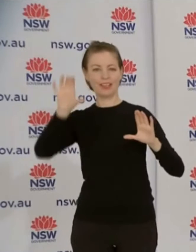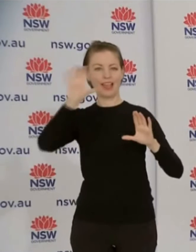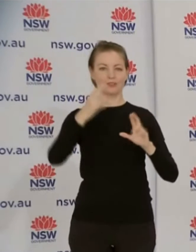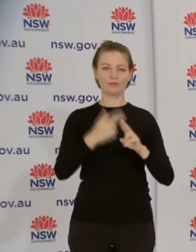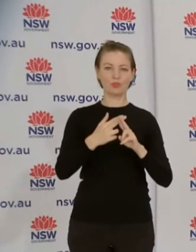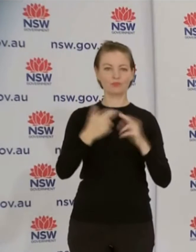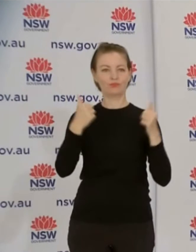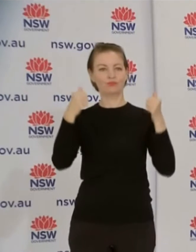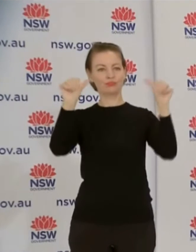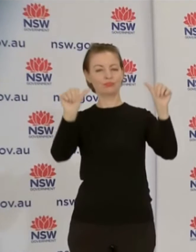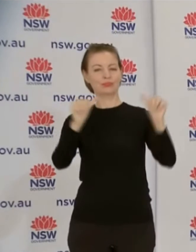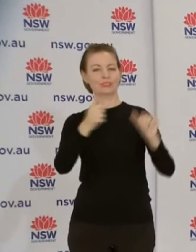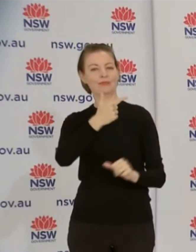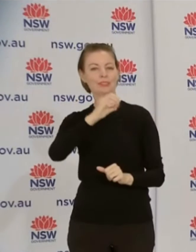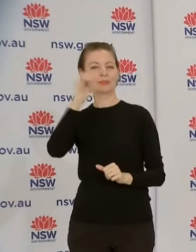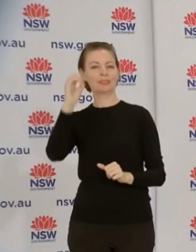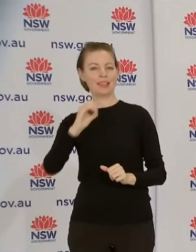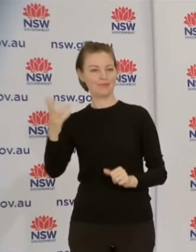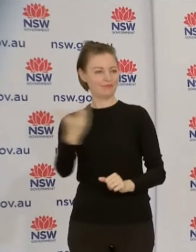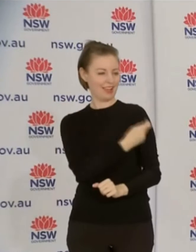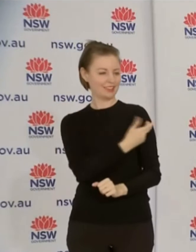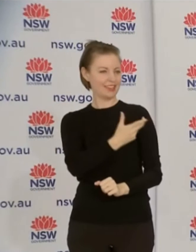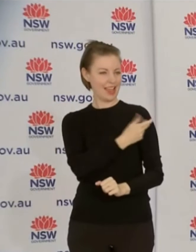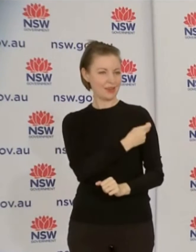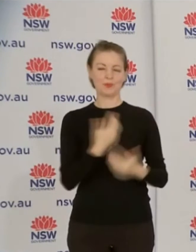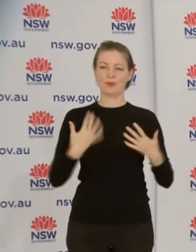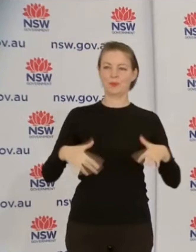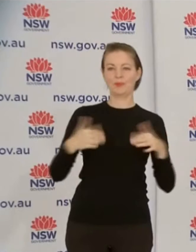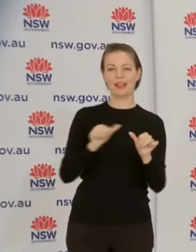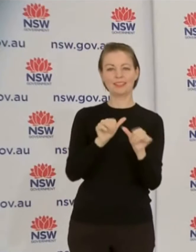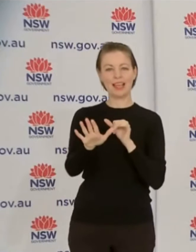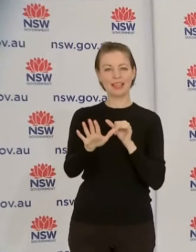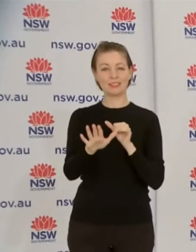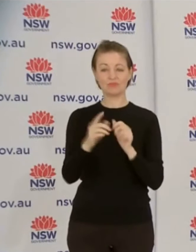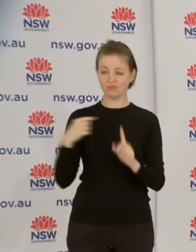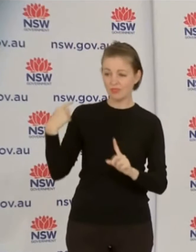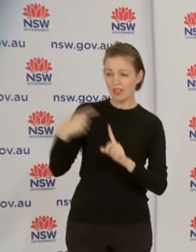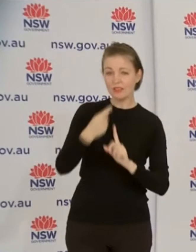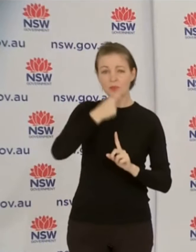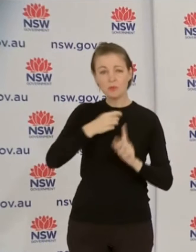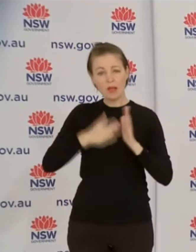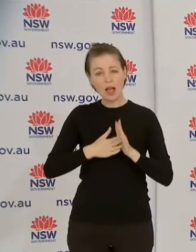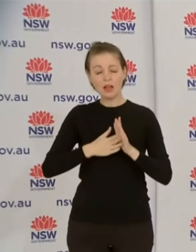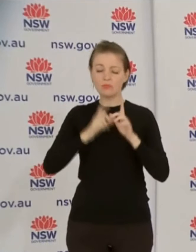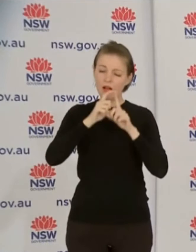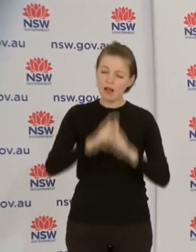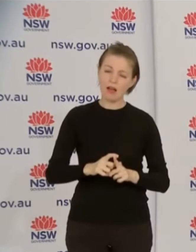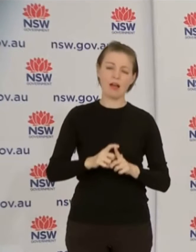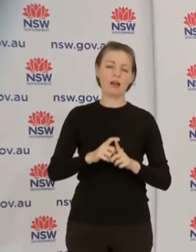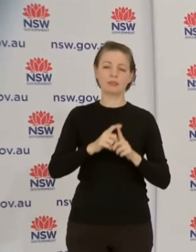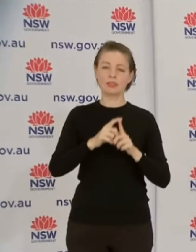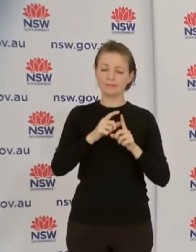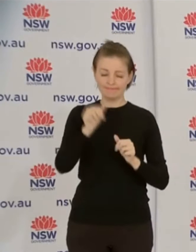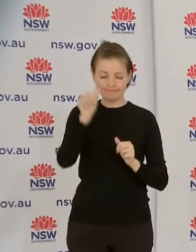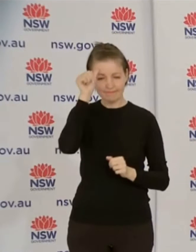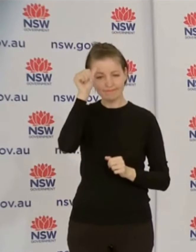thank our people enough. It's been a really difficult couple of months, and the fact that people have heard the messages we've been giving and coming forward to get vaccinated